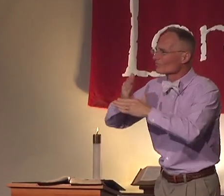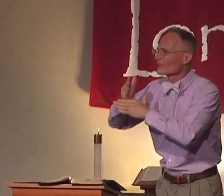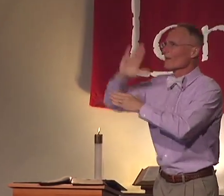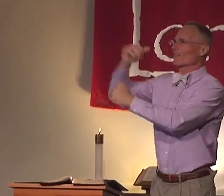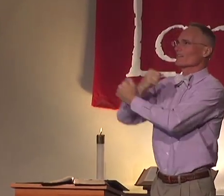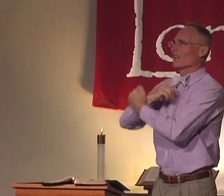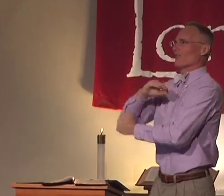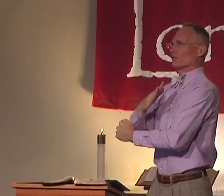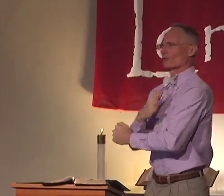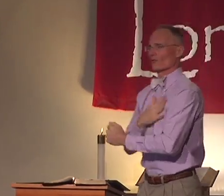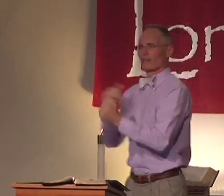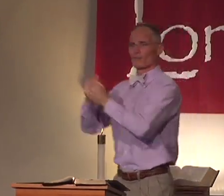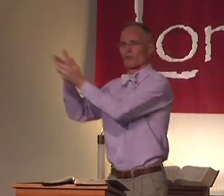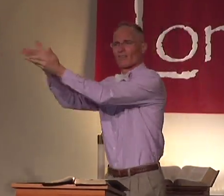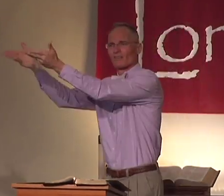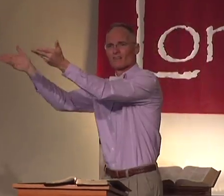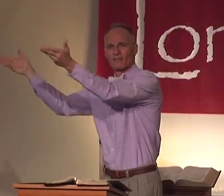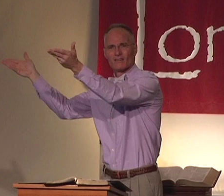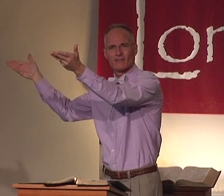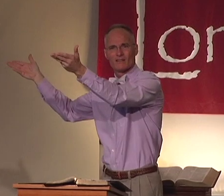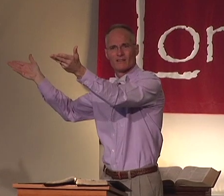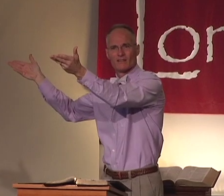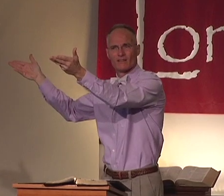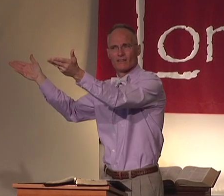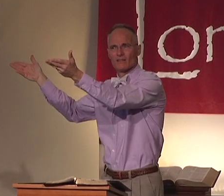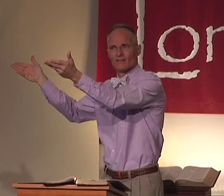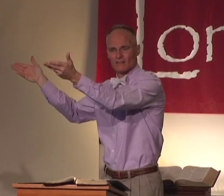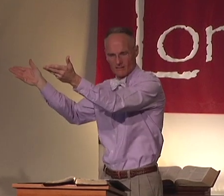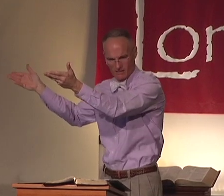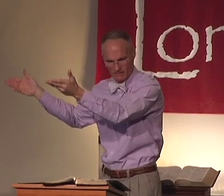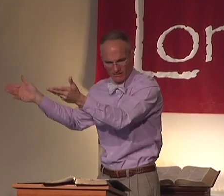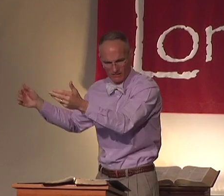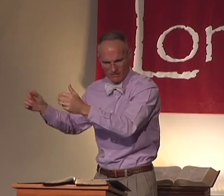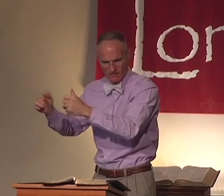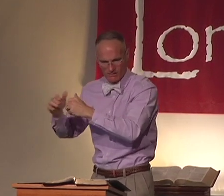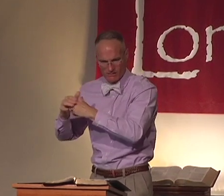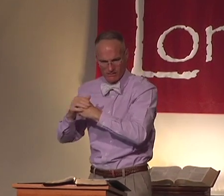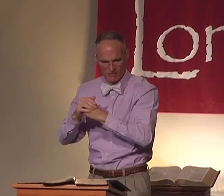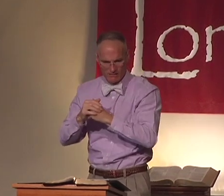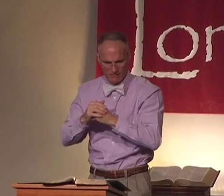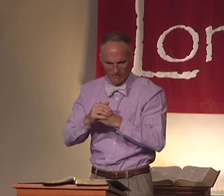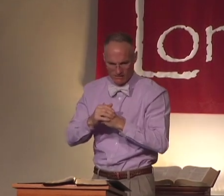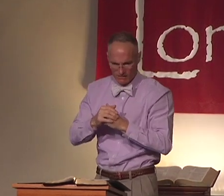teaching, explaining, and sharing the love and the grace out there.